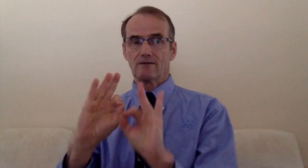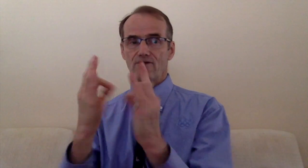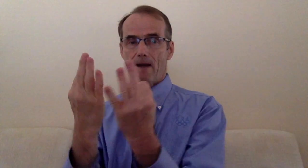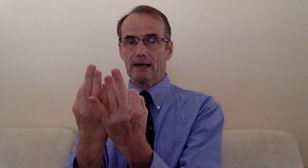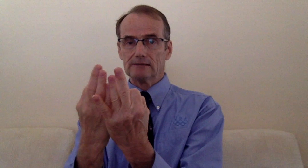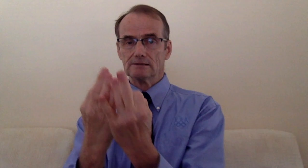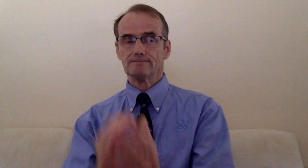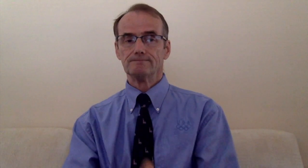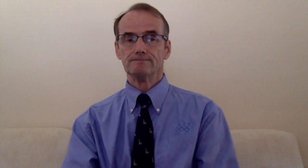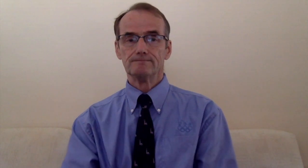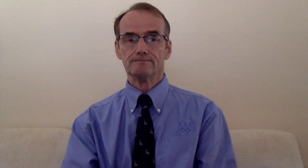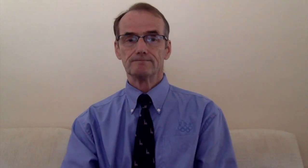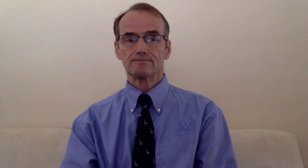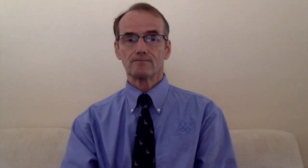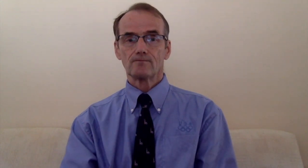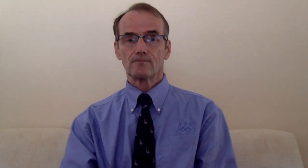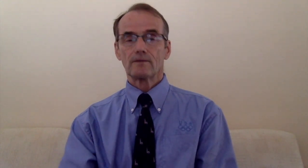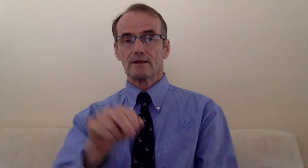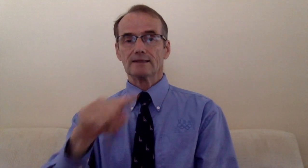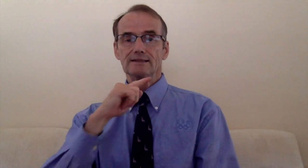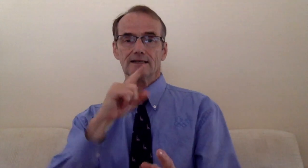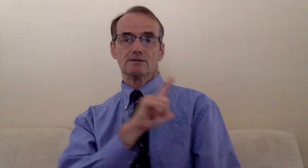to be a place of honor for his family.